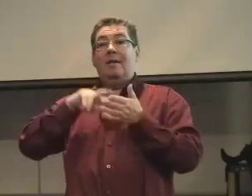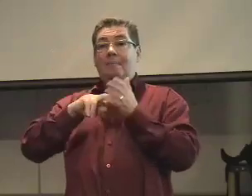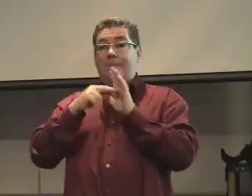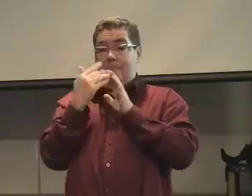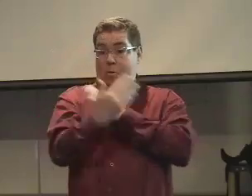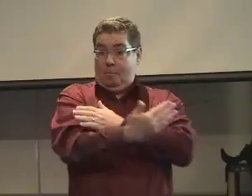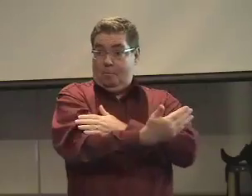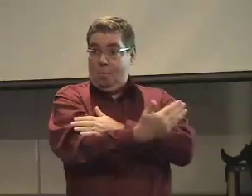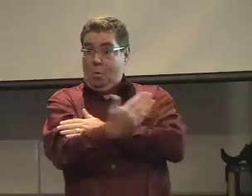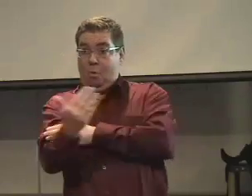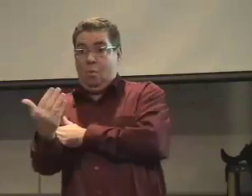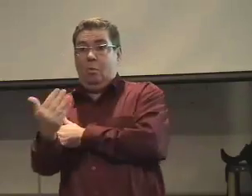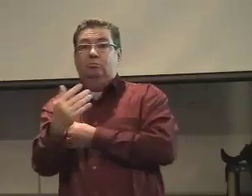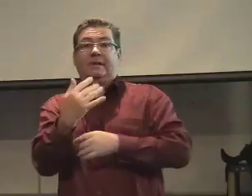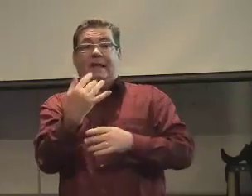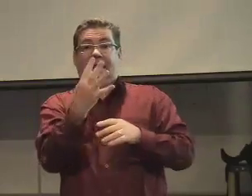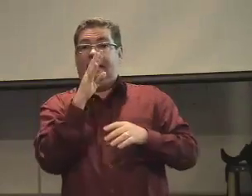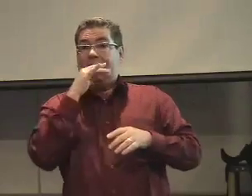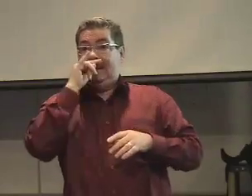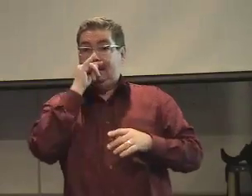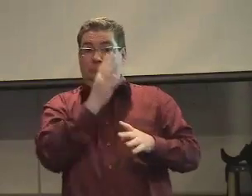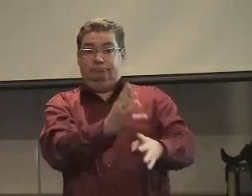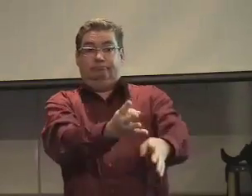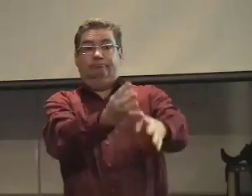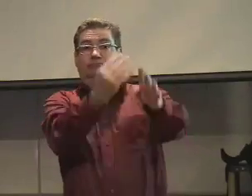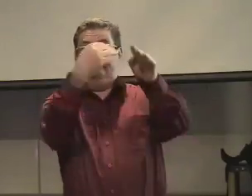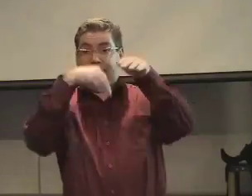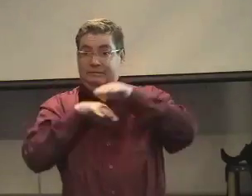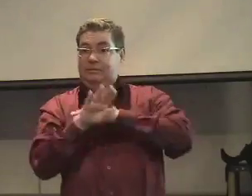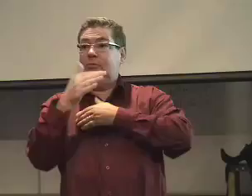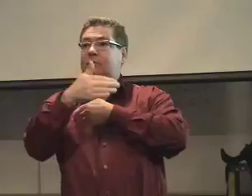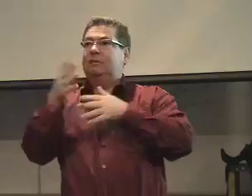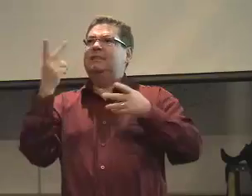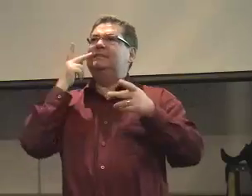kids would come in, and on the blackboard, they would see several sentences.